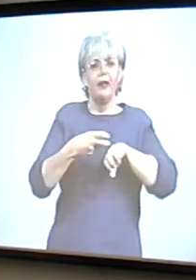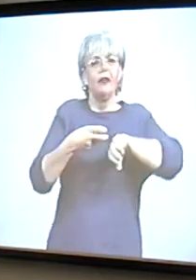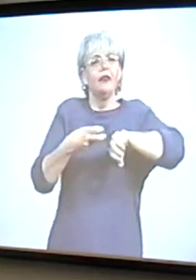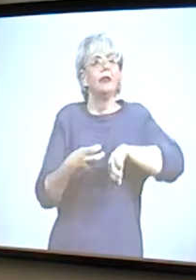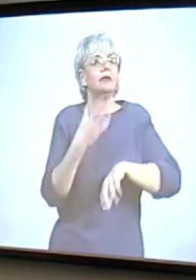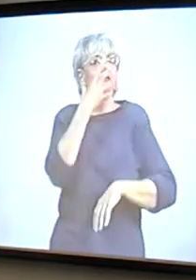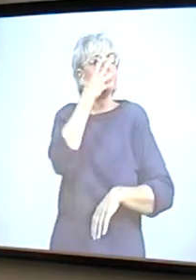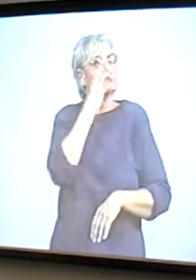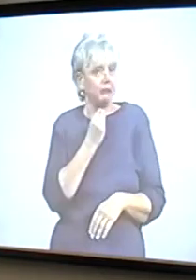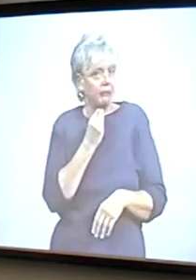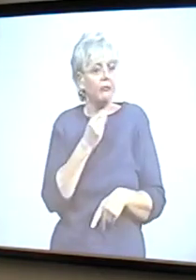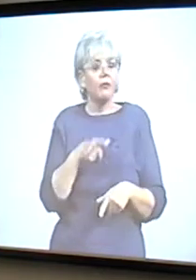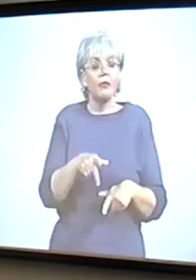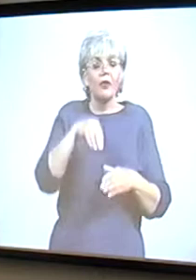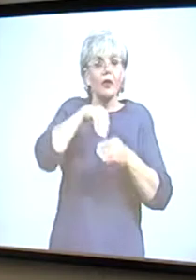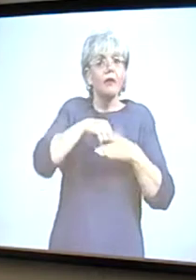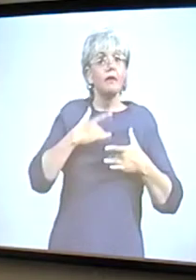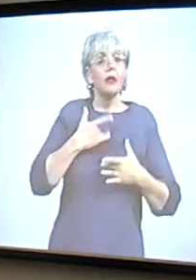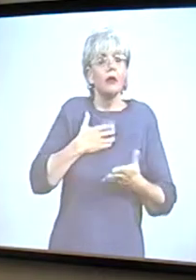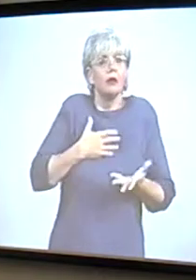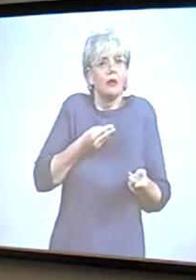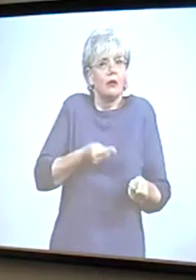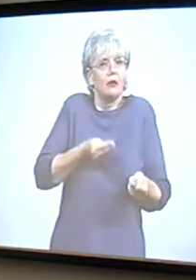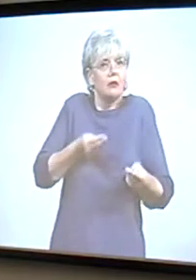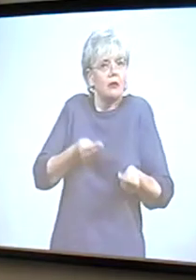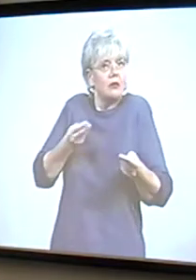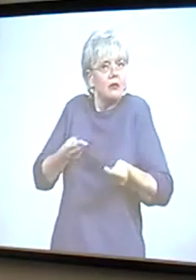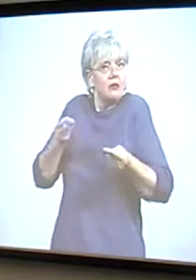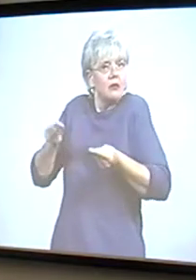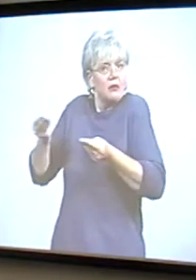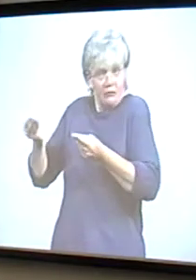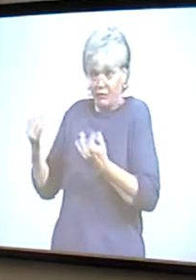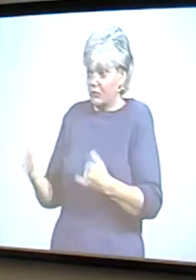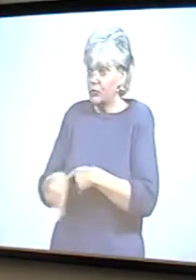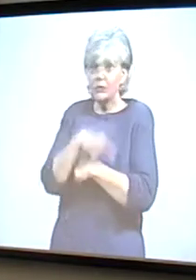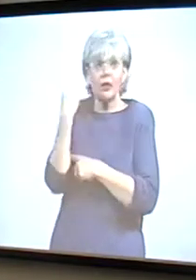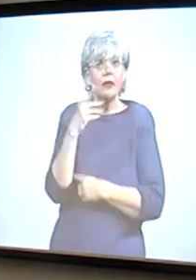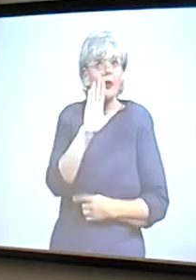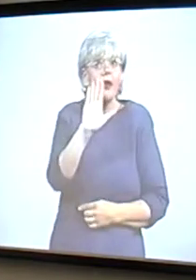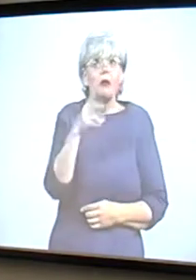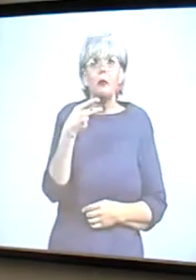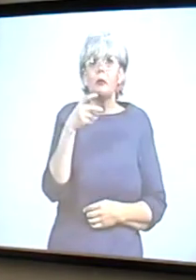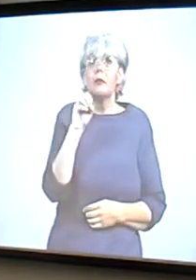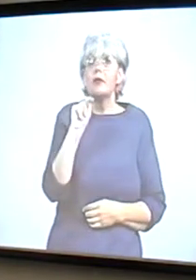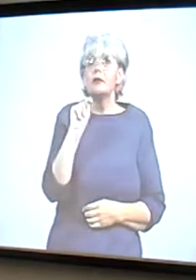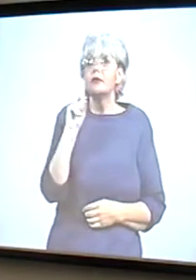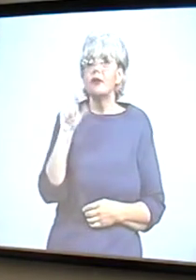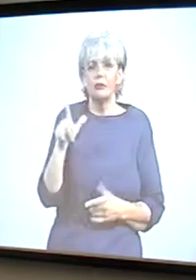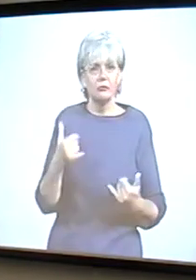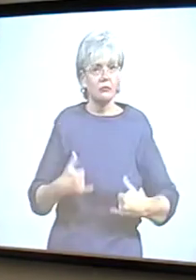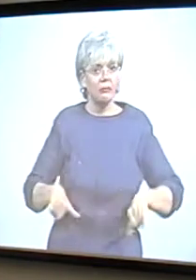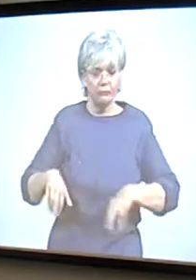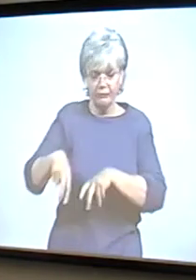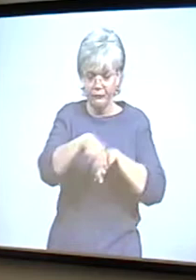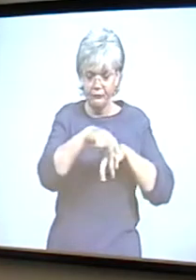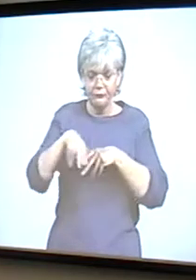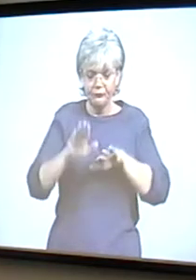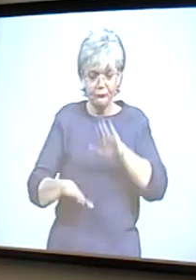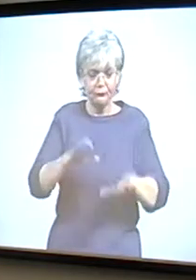one could see it. And they'd lay down and they'd fall asleep. And that just passed through generations, and dogs